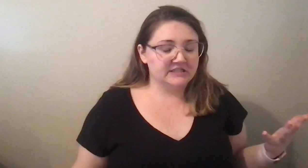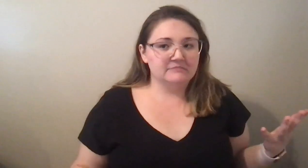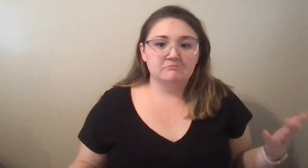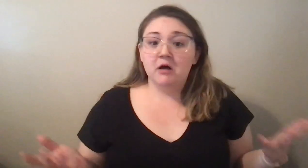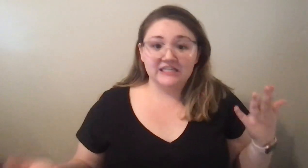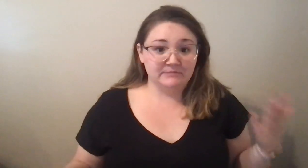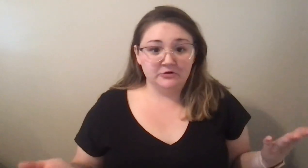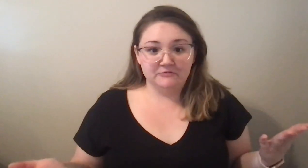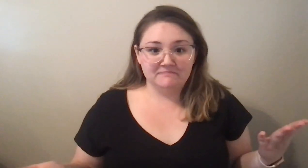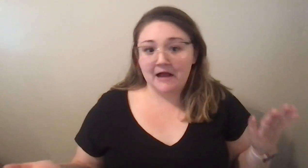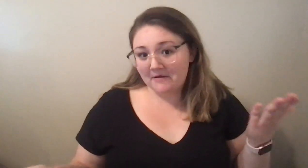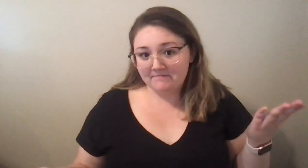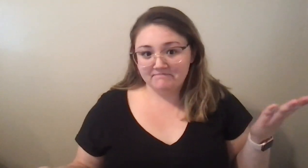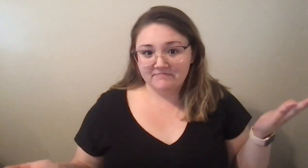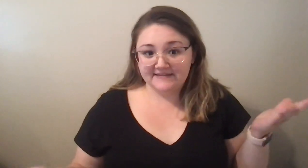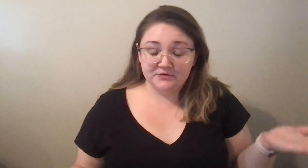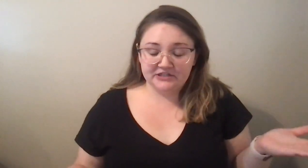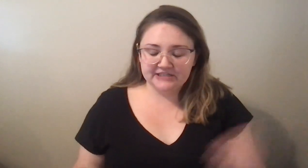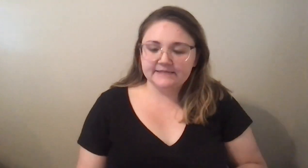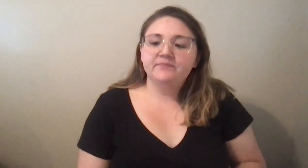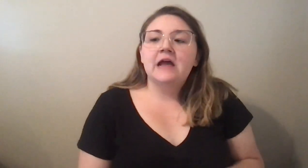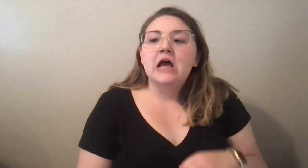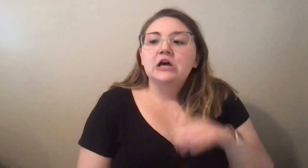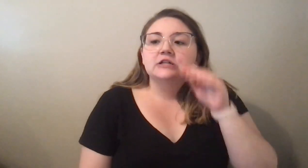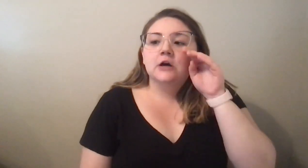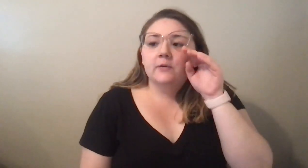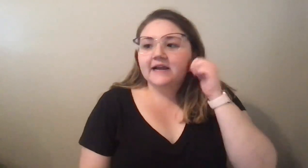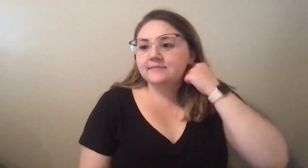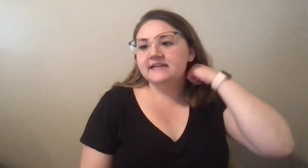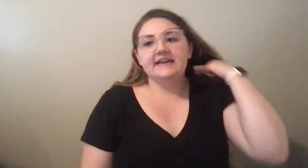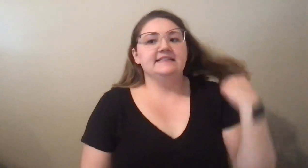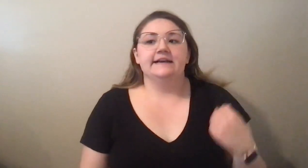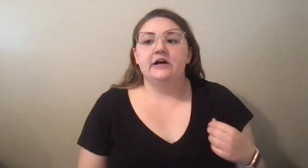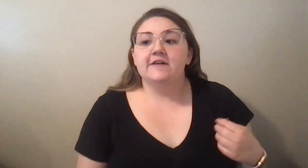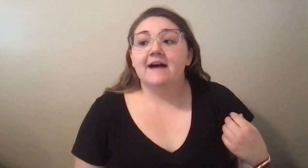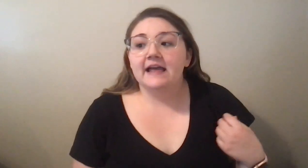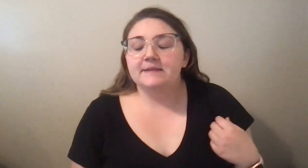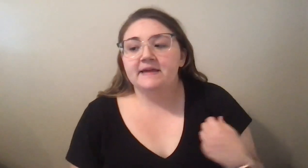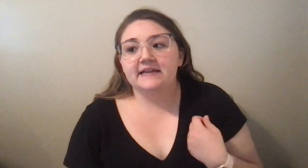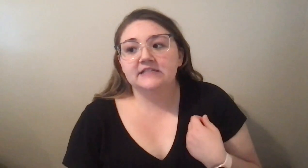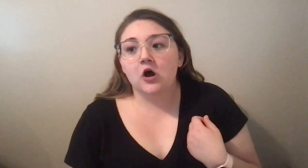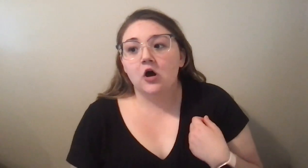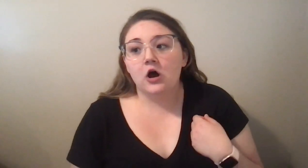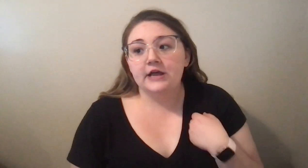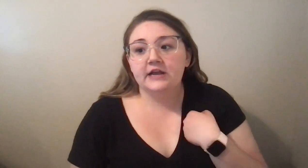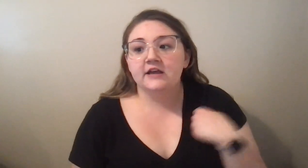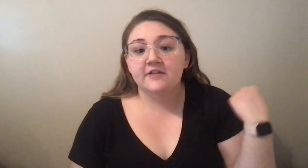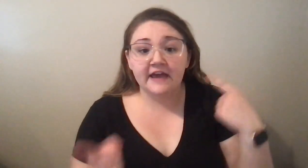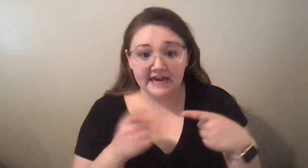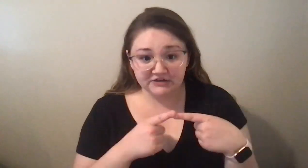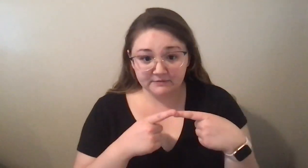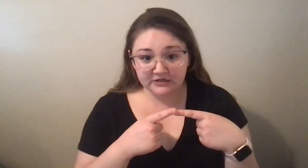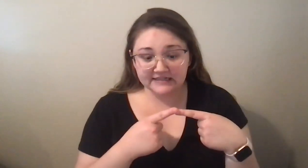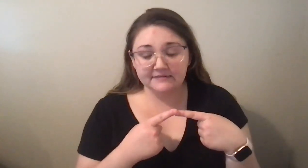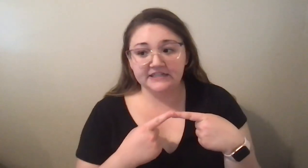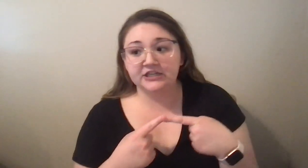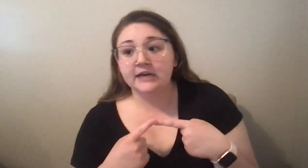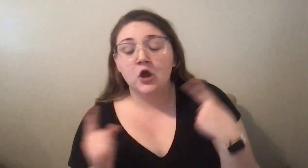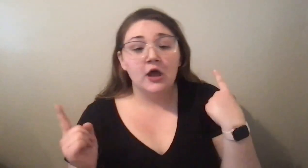one of those possible situations. So, when it comes to ASL, it depends on the age of the person I'm